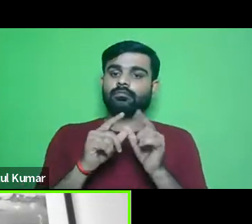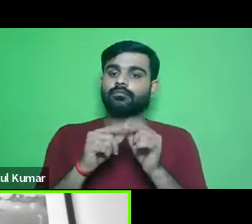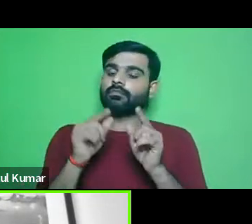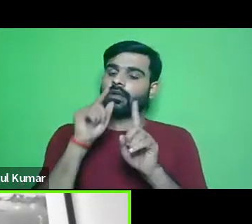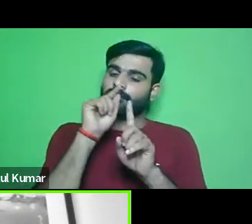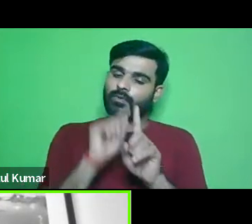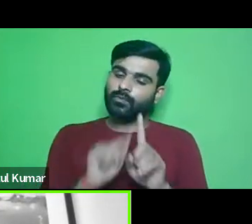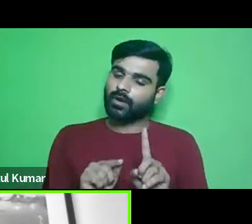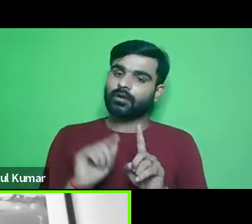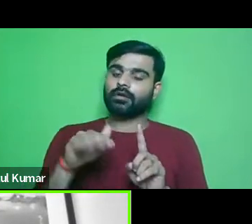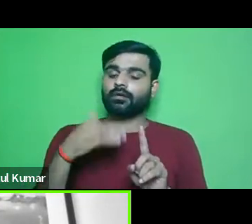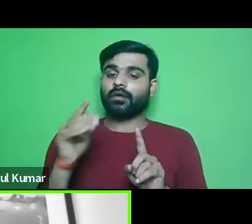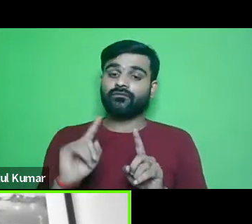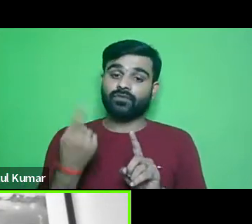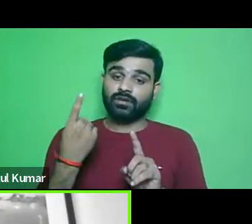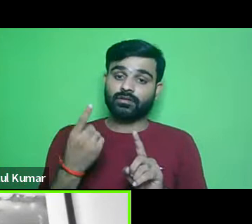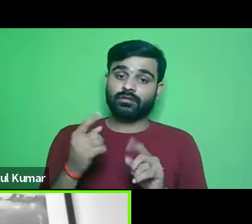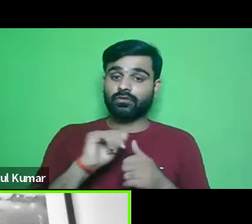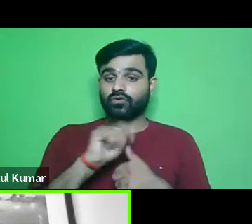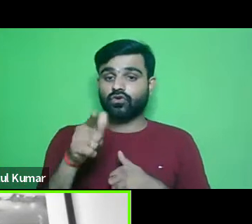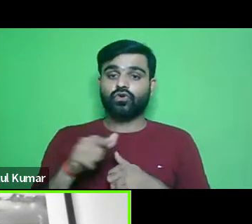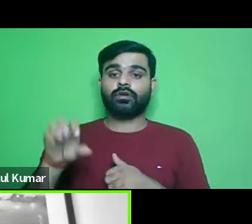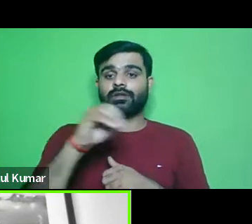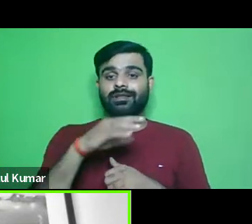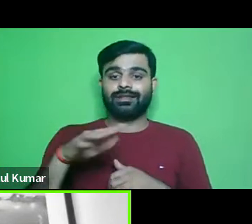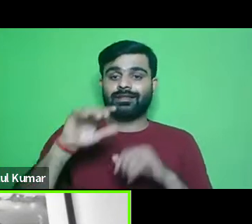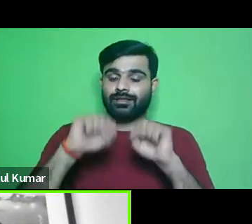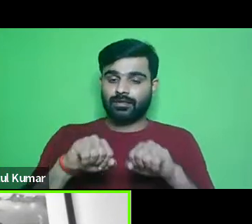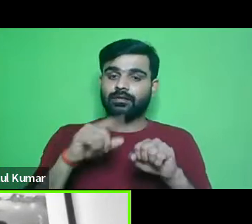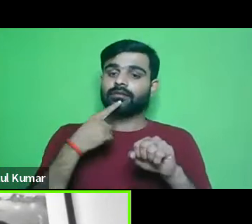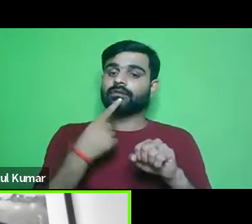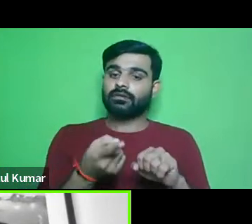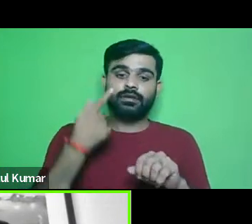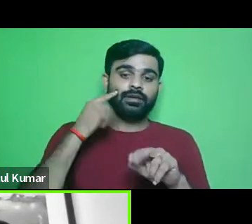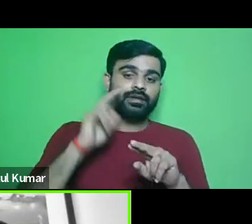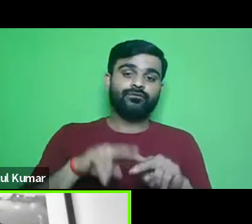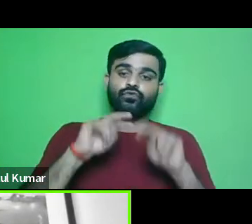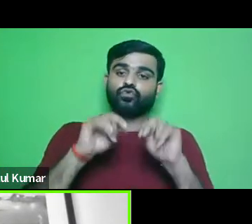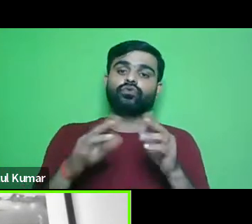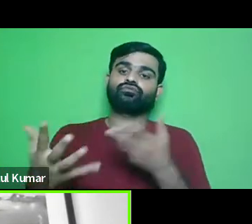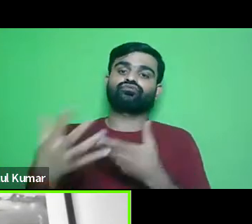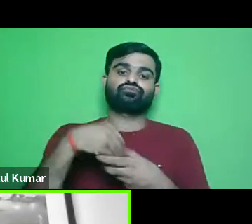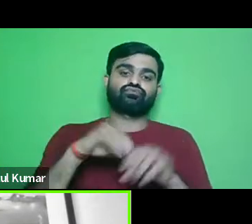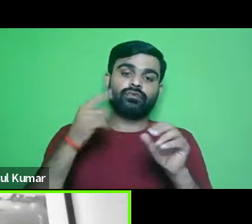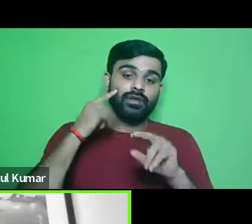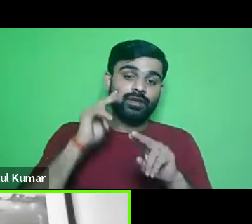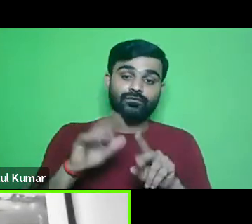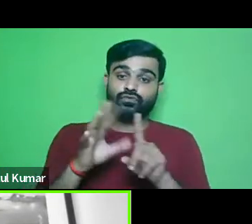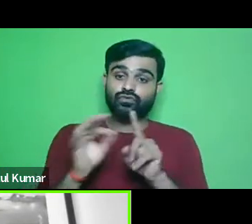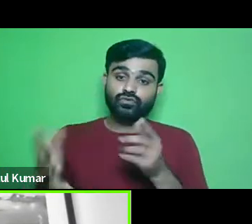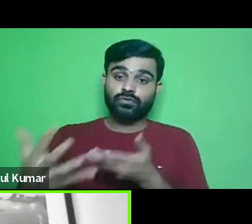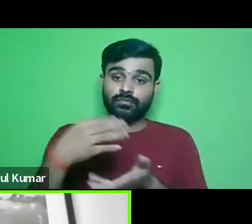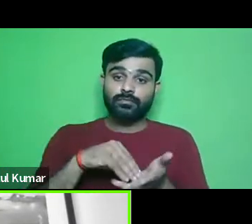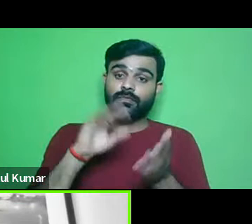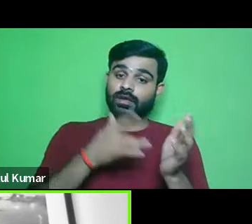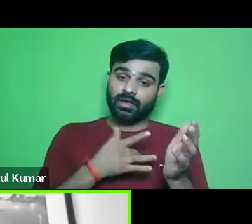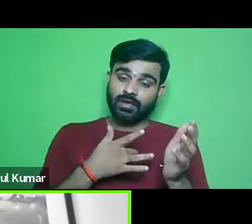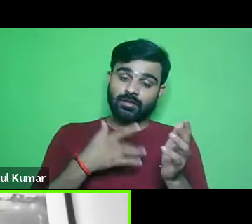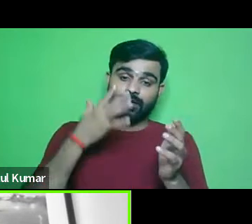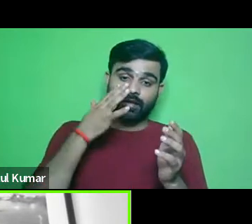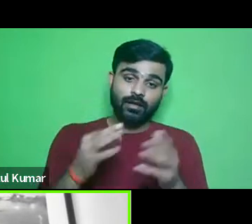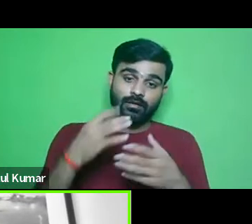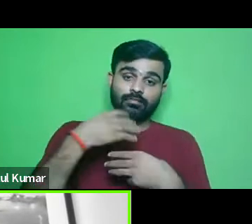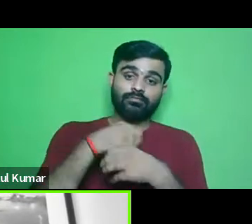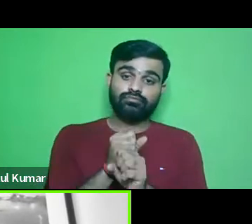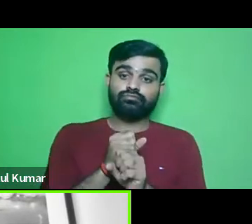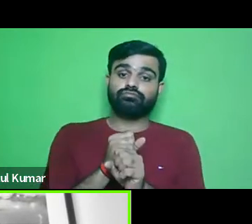at all. Firstly, or organizations, I think the answer to that is yes. If you don't need it, don't collect it. But if you do collect it and you do have it, then it's very important to make sure